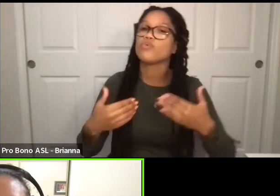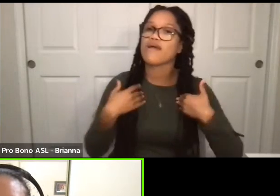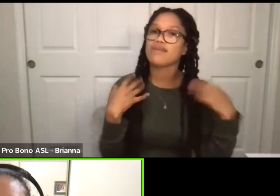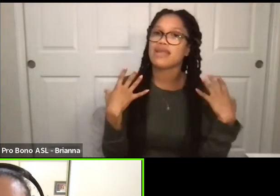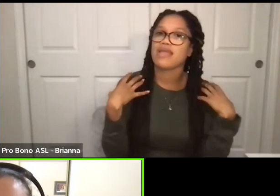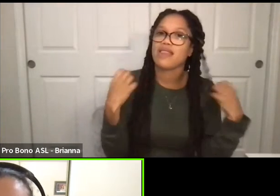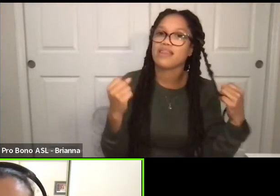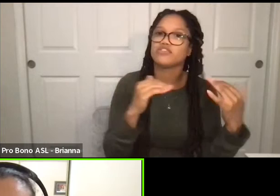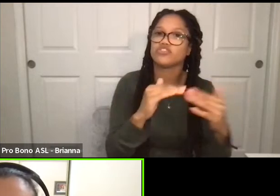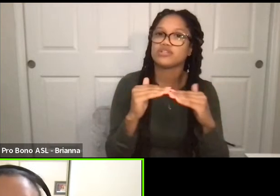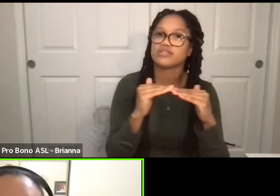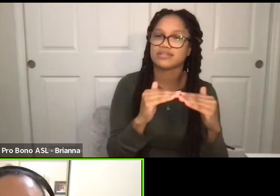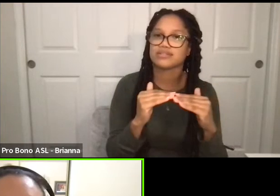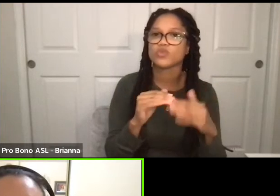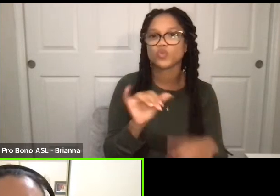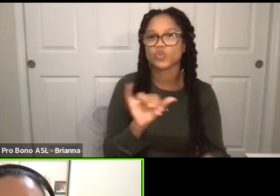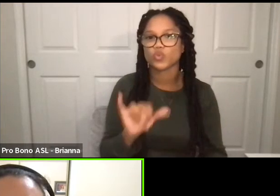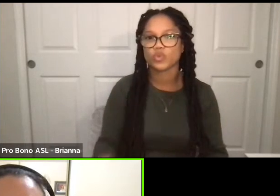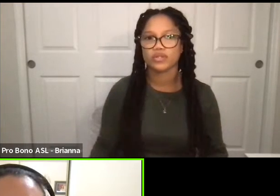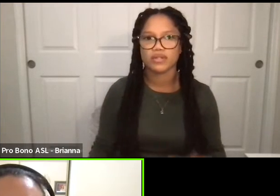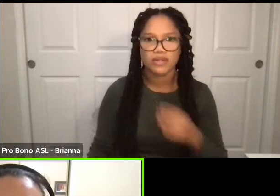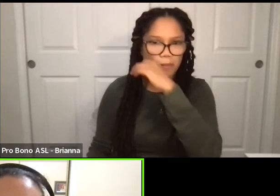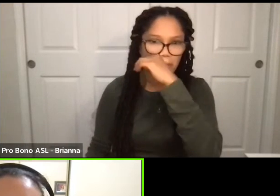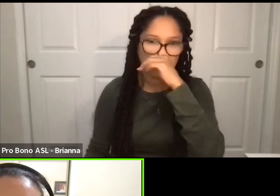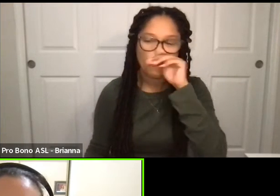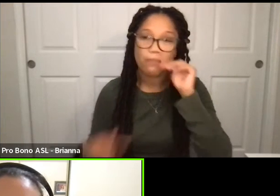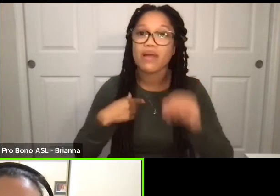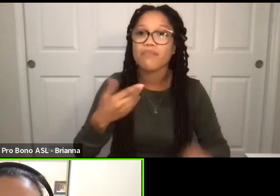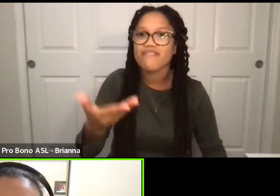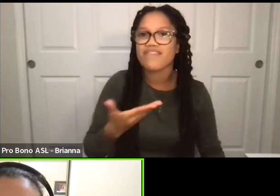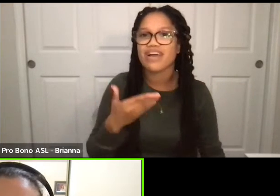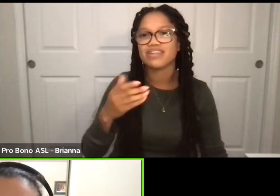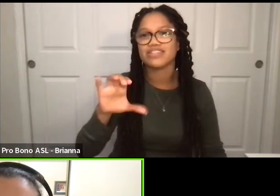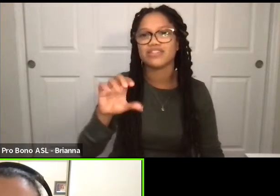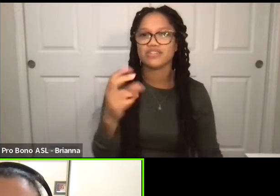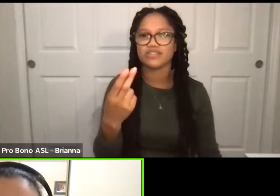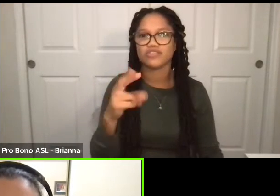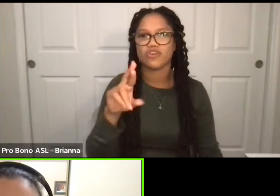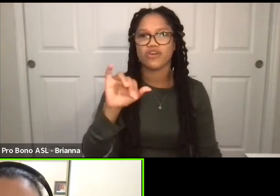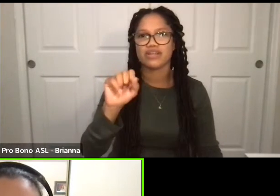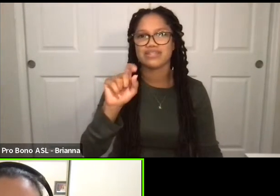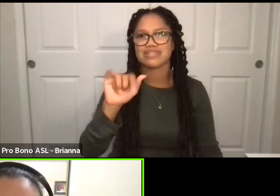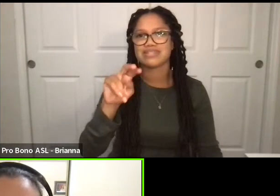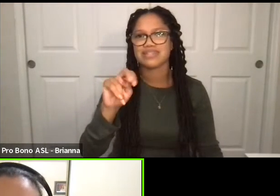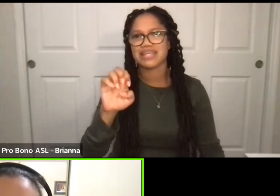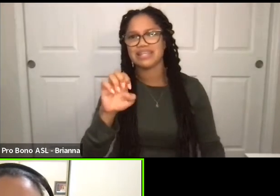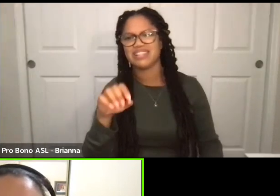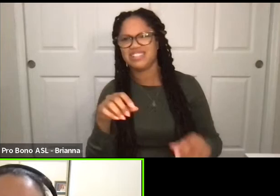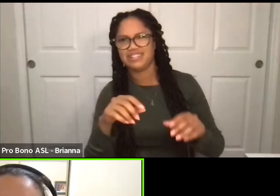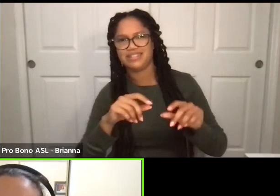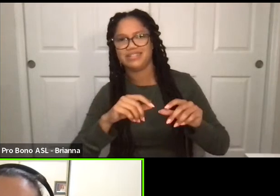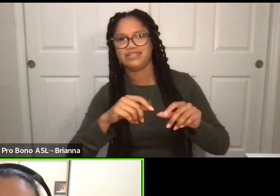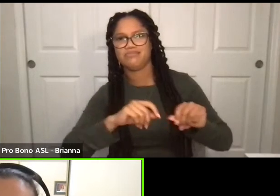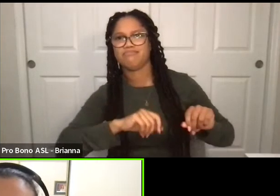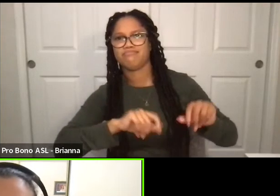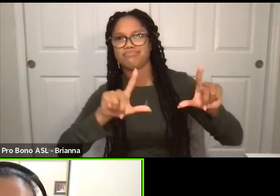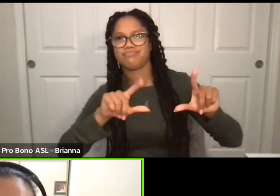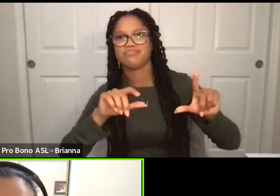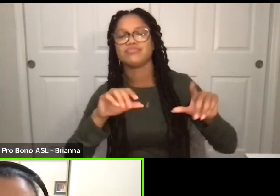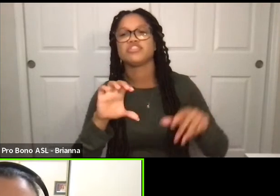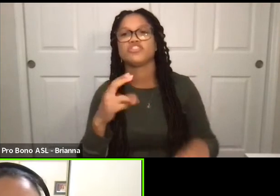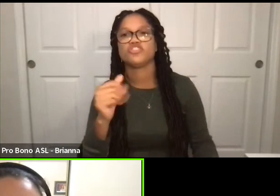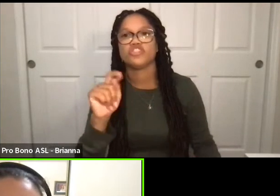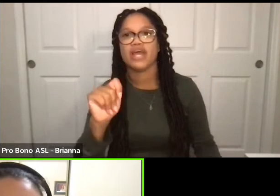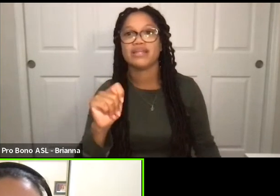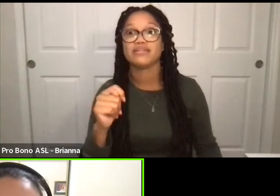portion of our work. And so I'm going to invite Christine to send a link in the chat. We have a no-cost session